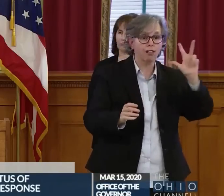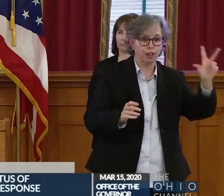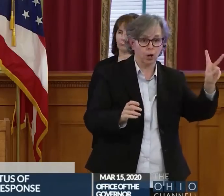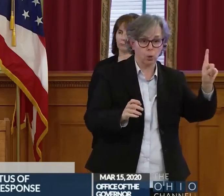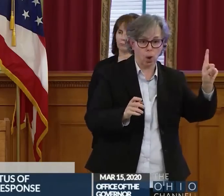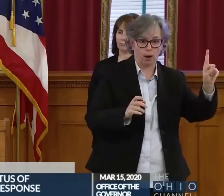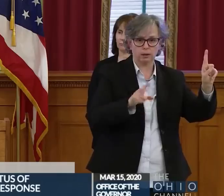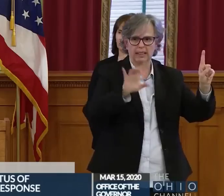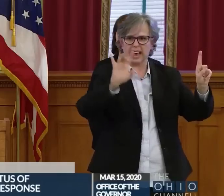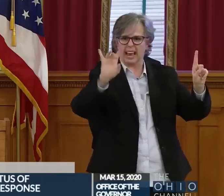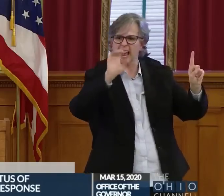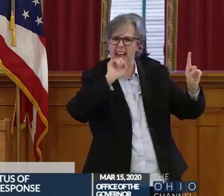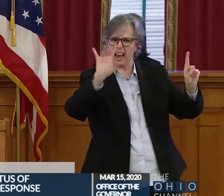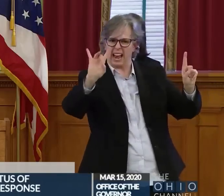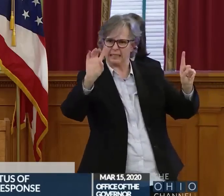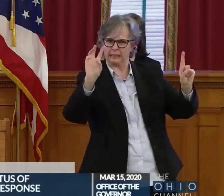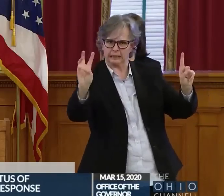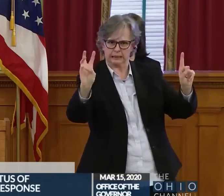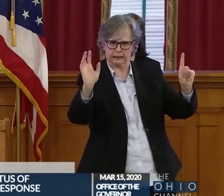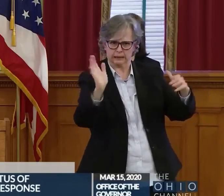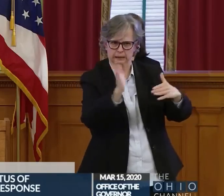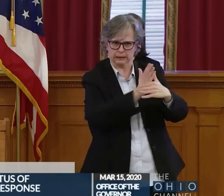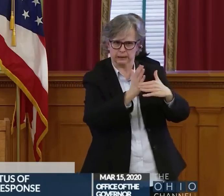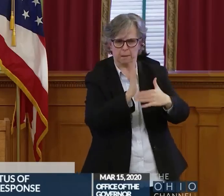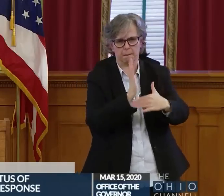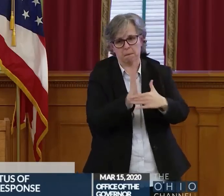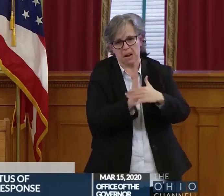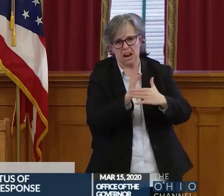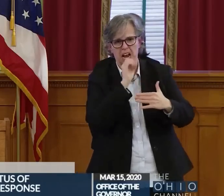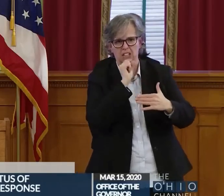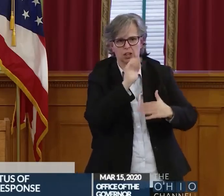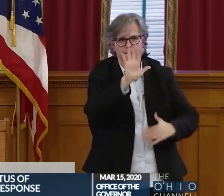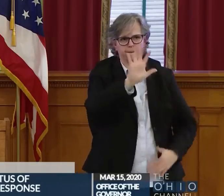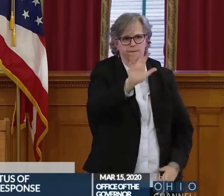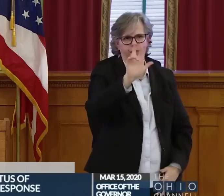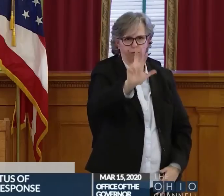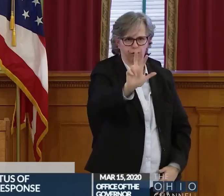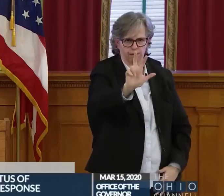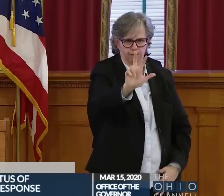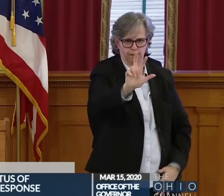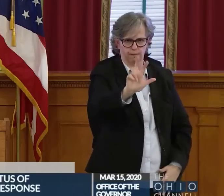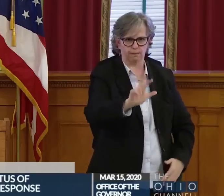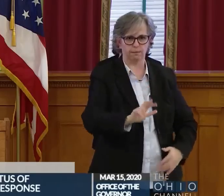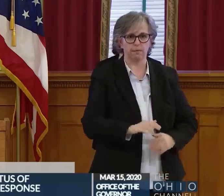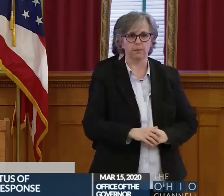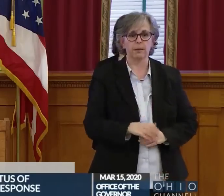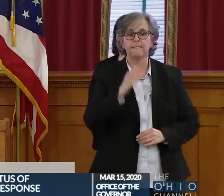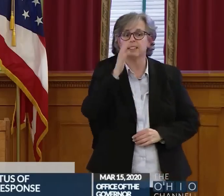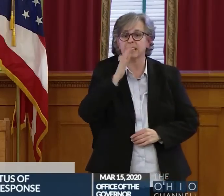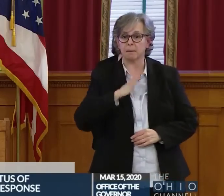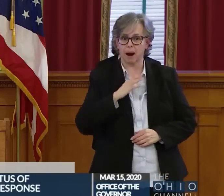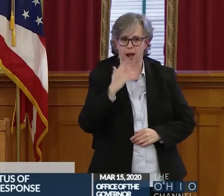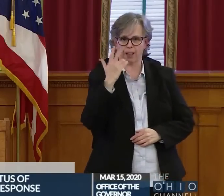median age, again, of 53 years. We have 13 females and 23 males, 11